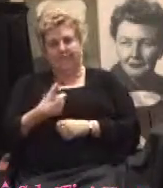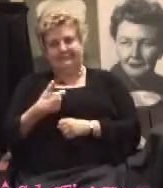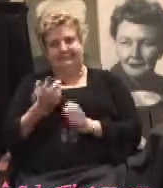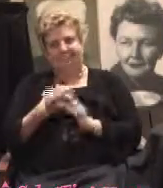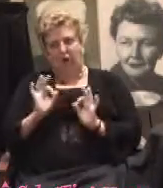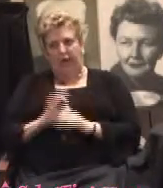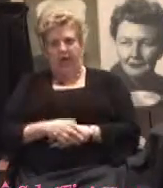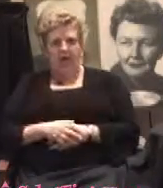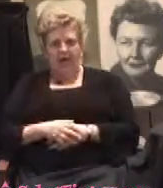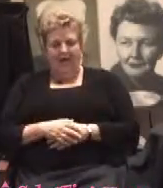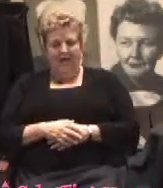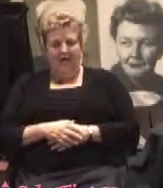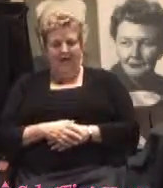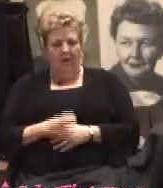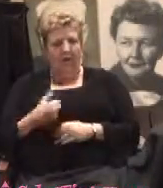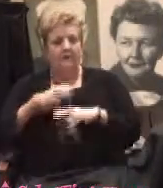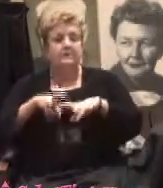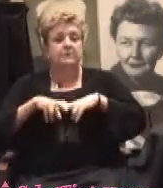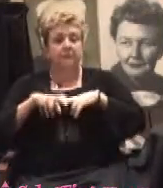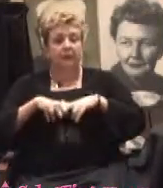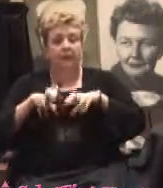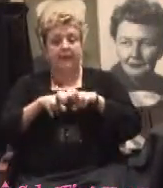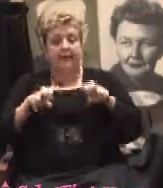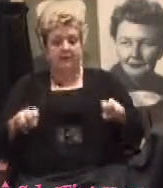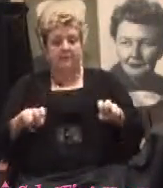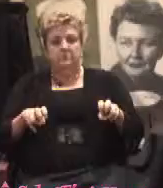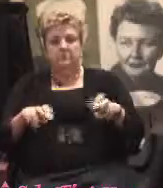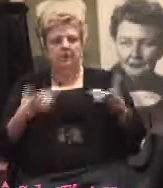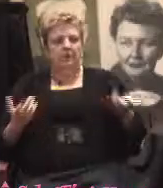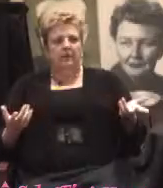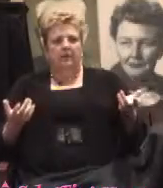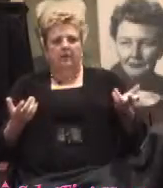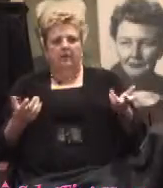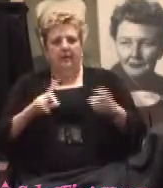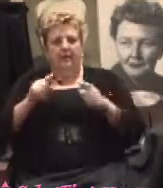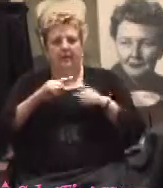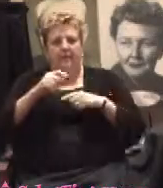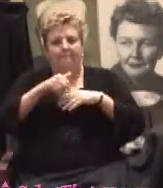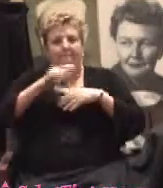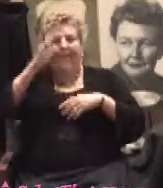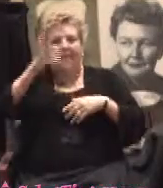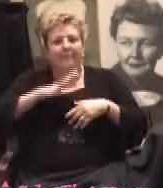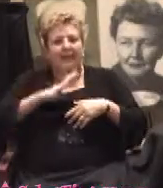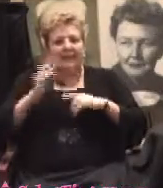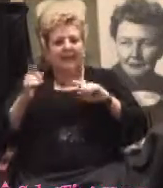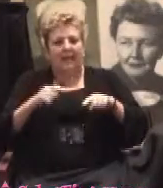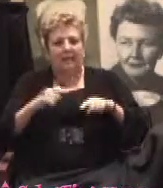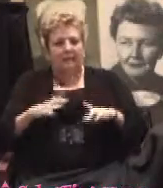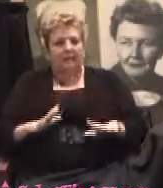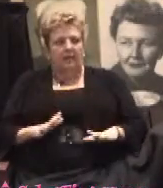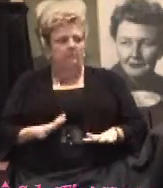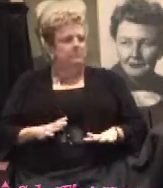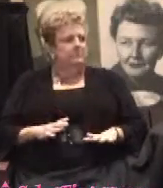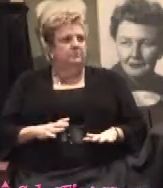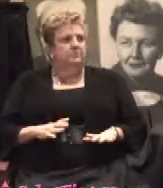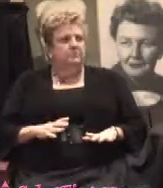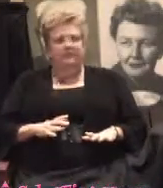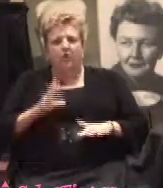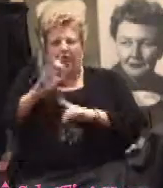I've been sitting on the couch waiting. I would hold my breath when the mailman came, because I didn't know who that was, right? For 8 months. And he's